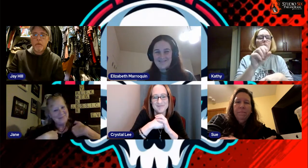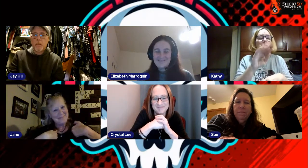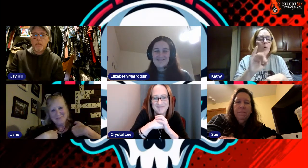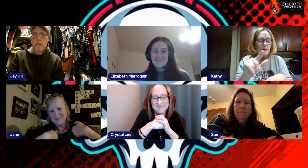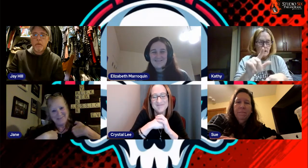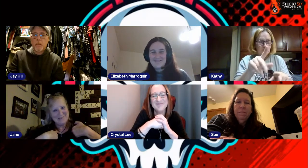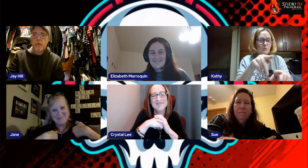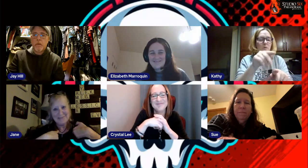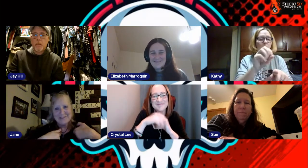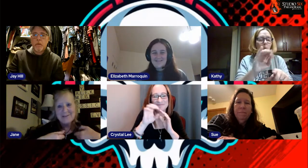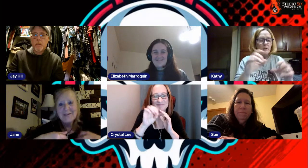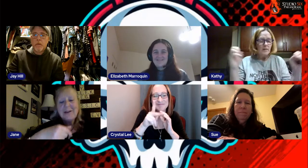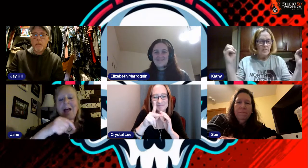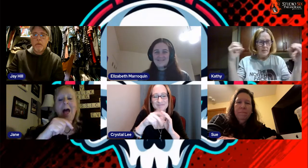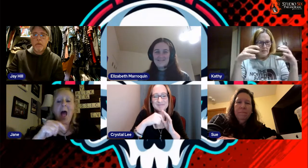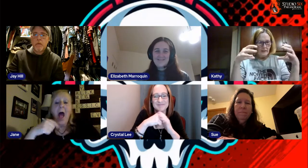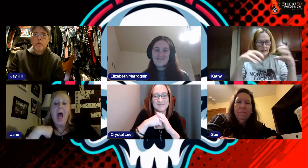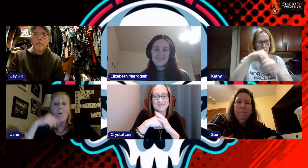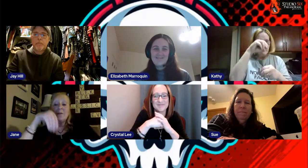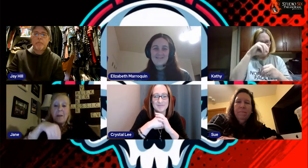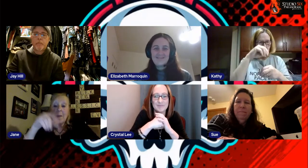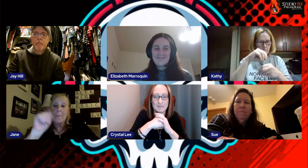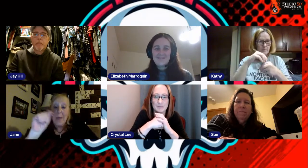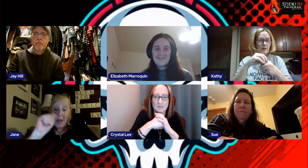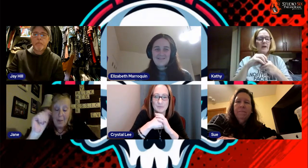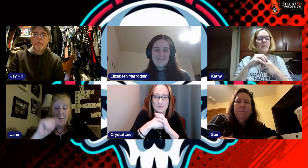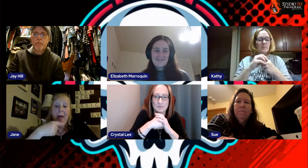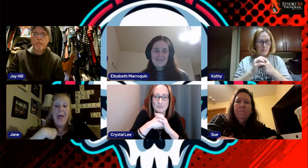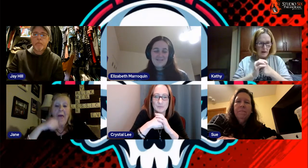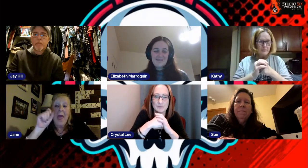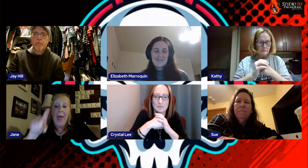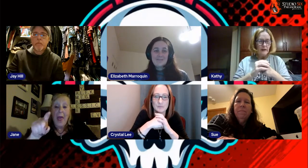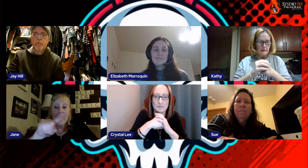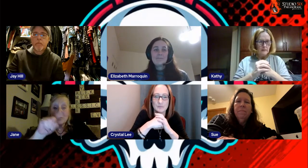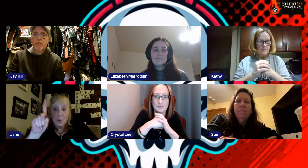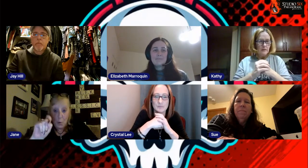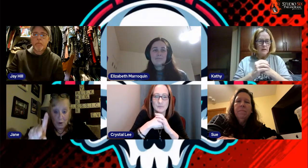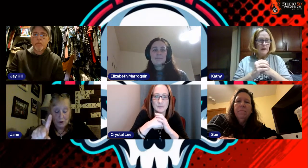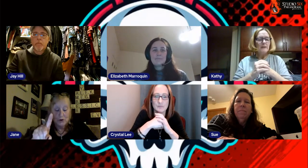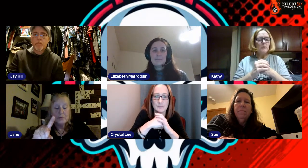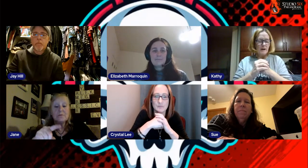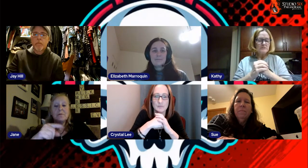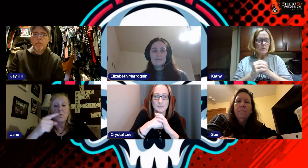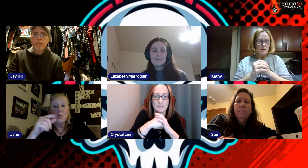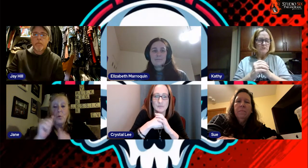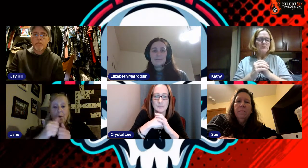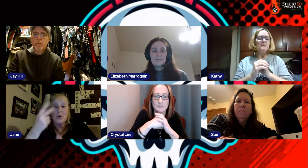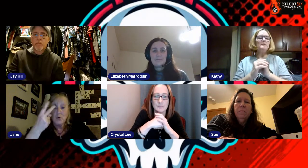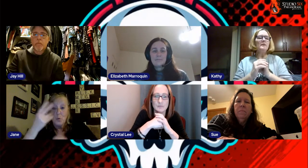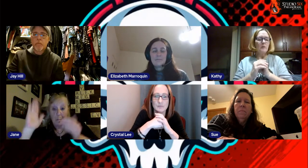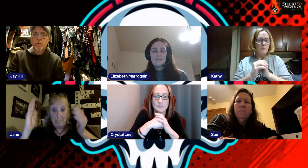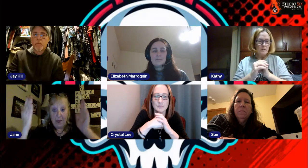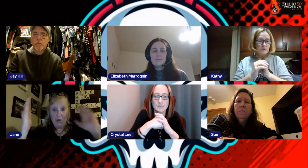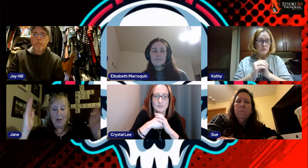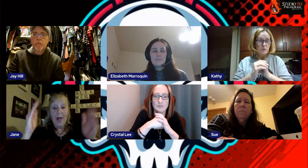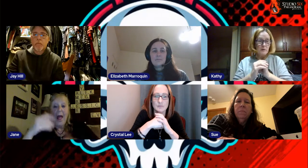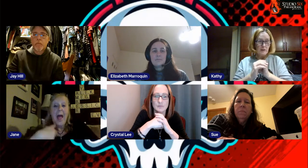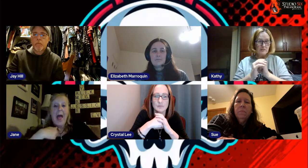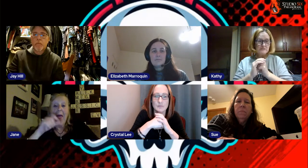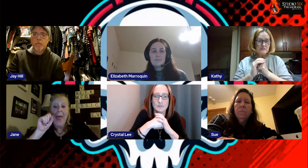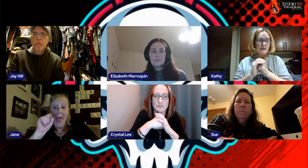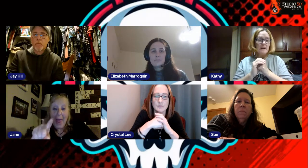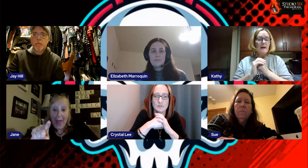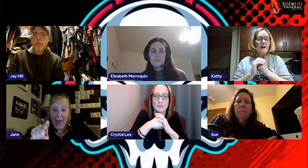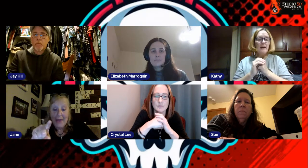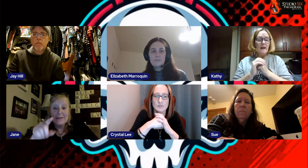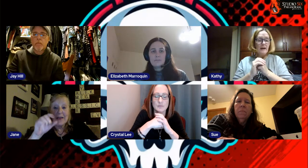So it's a portal. So it's a portal that came the bathroom right. And you asked a question with two